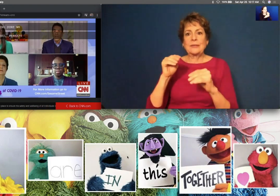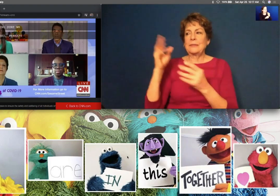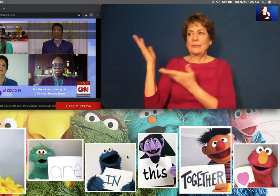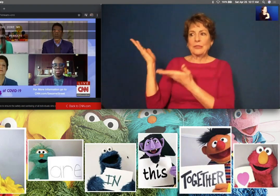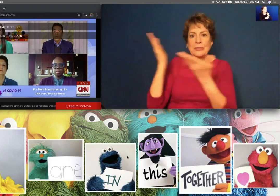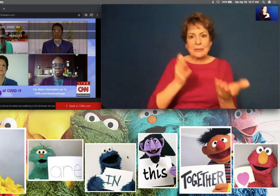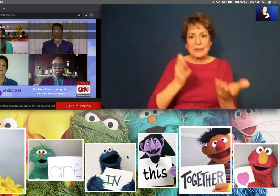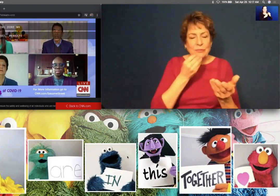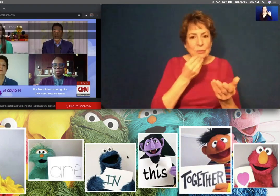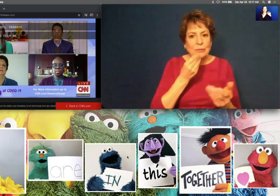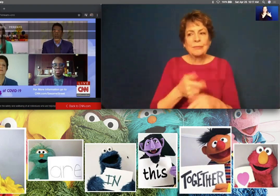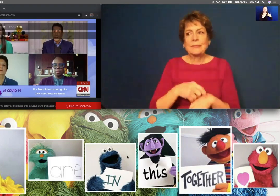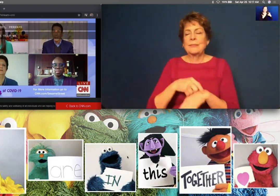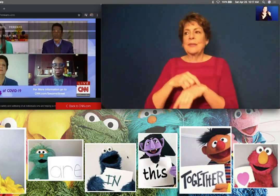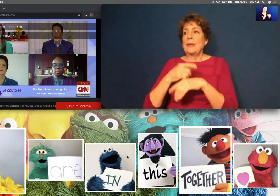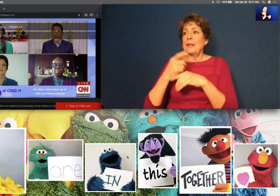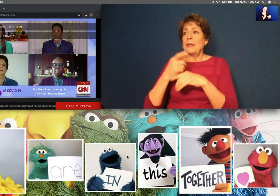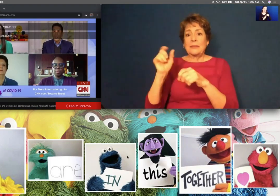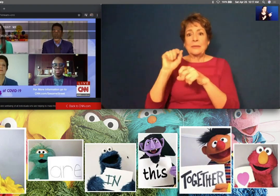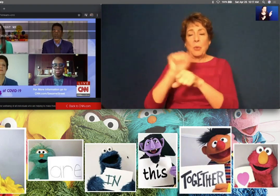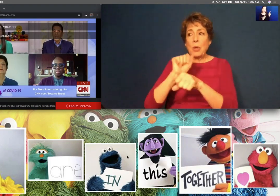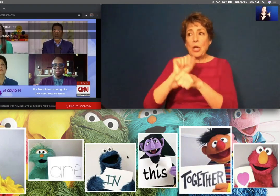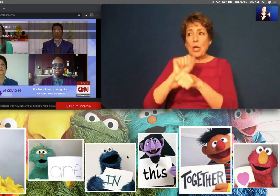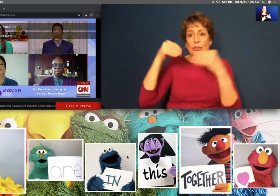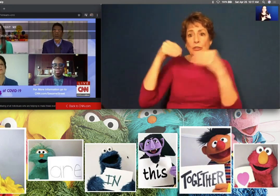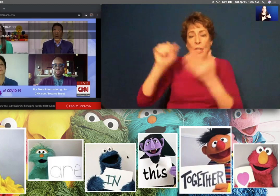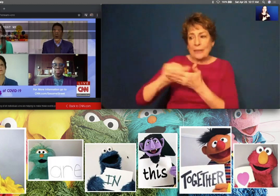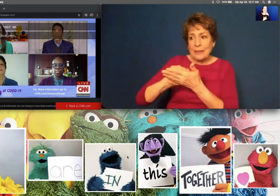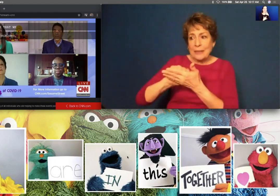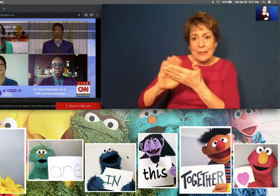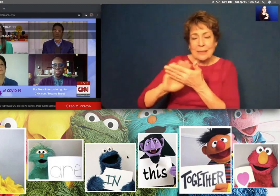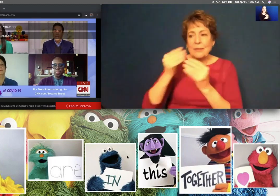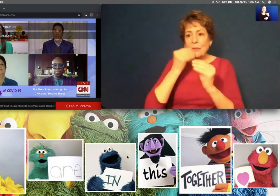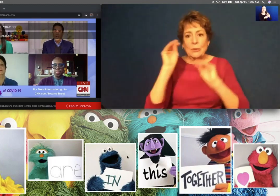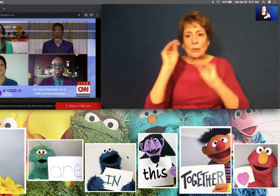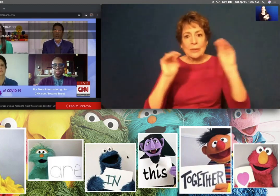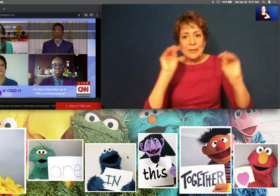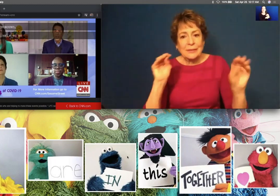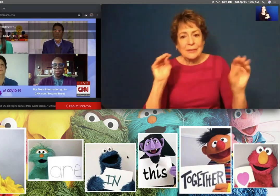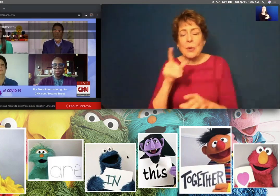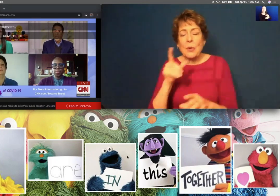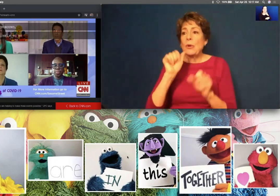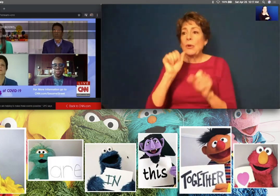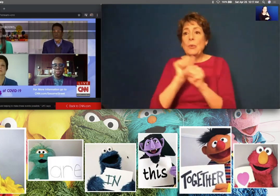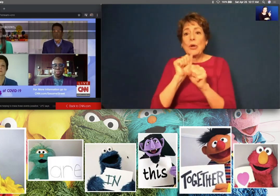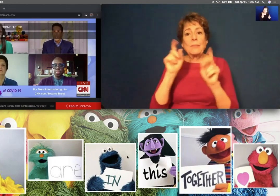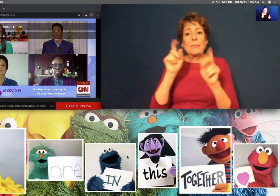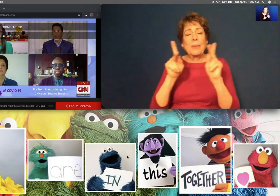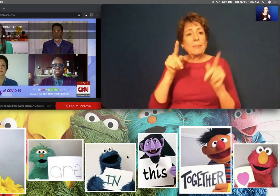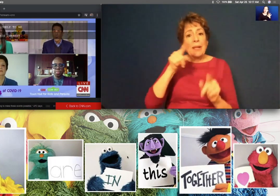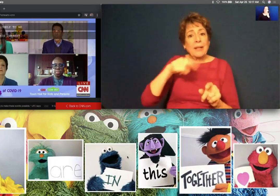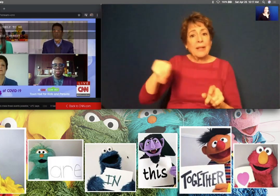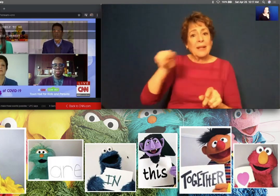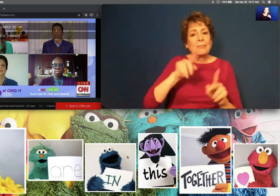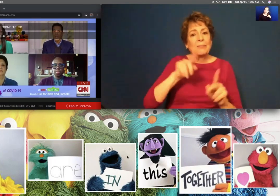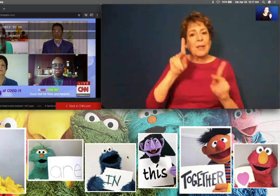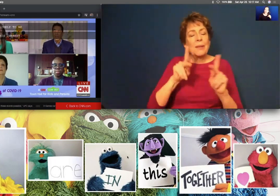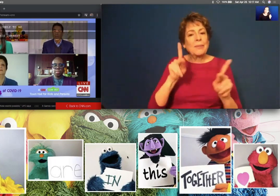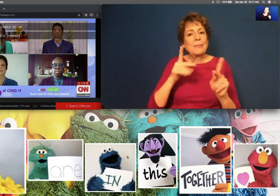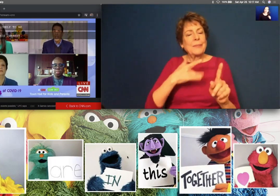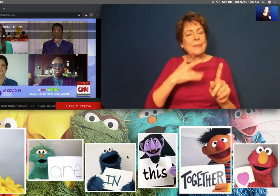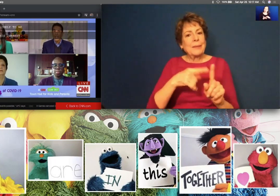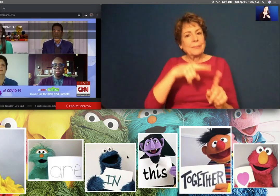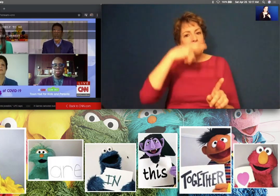oftentimes are more likely to be people of color in this country. So oftentimes they are doing the jobs that put themselves more at risk, and as a result,